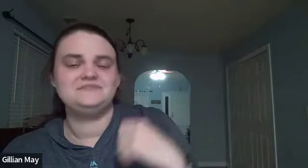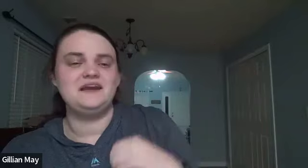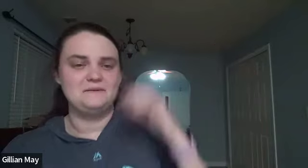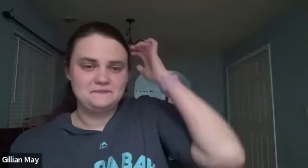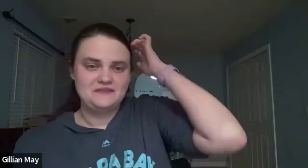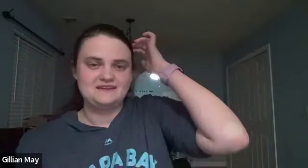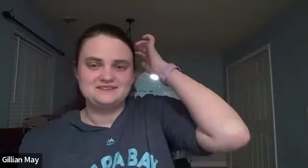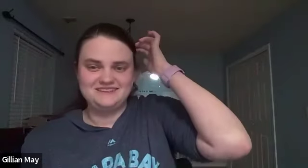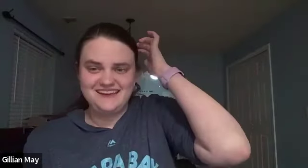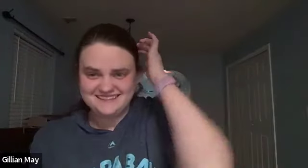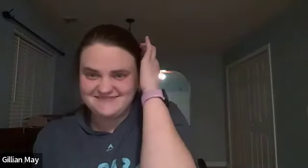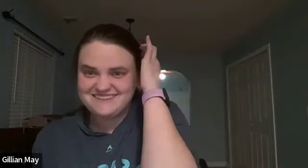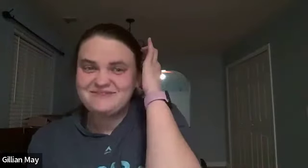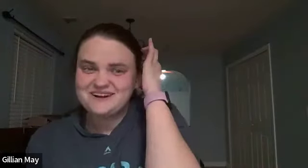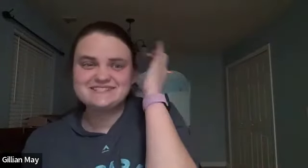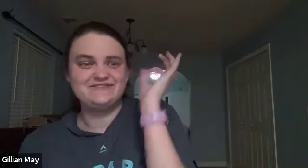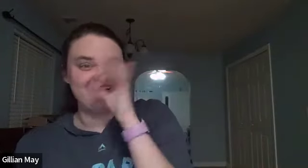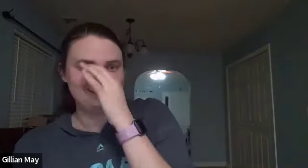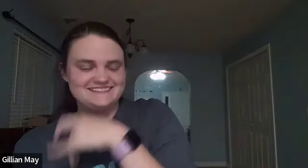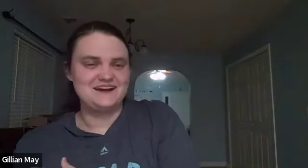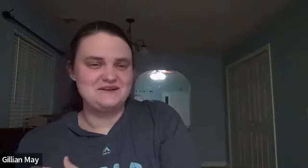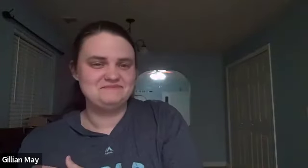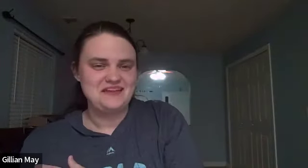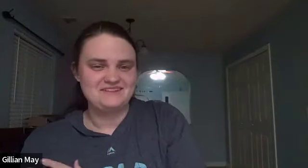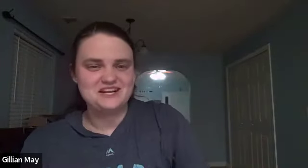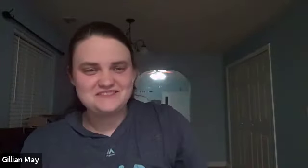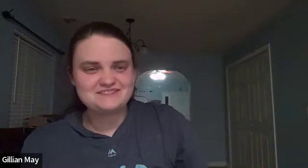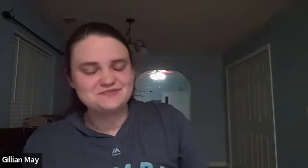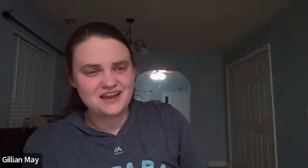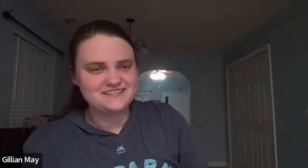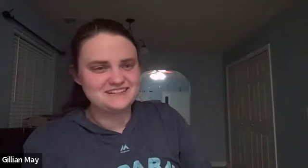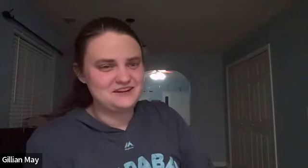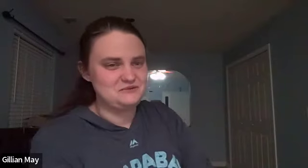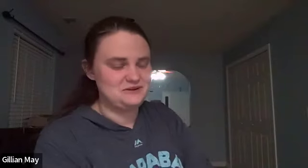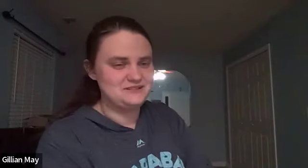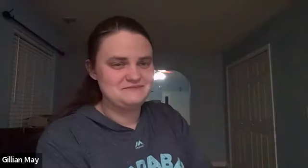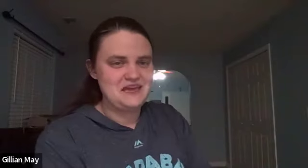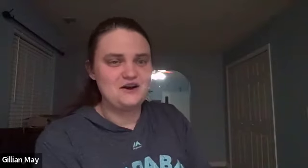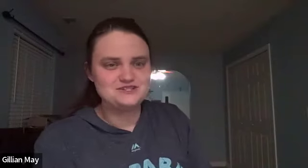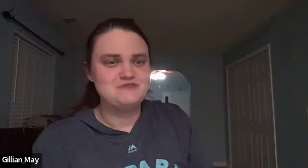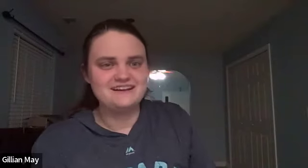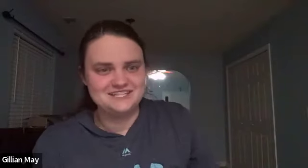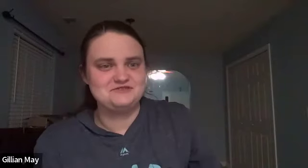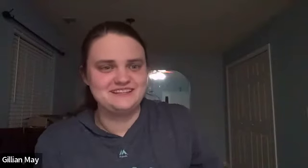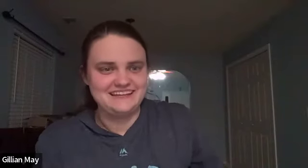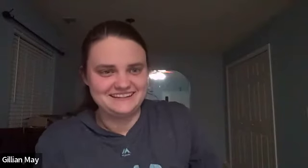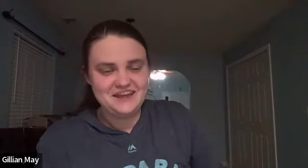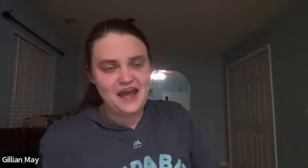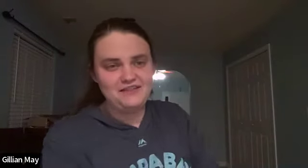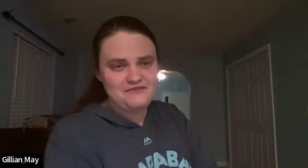Okay, so yes, that one was fox. I was trying to think of some challenging letter words and also not kitchen related. I love how